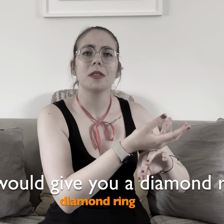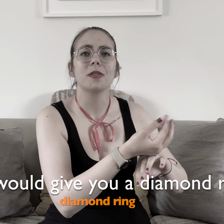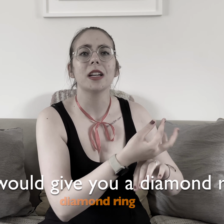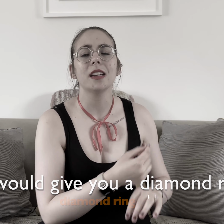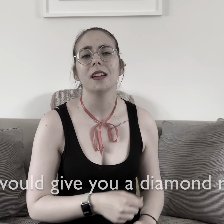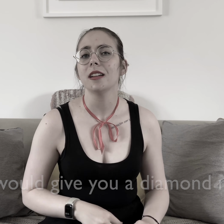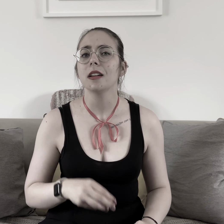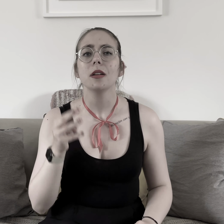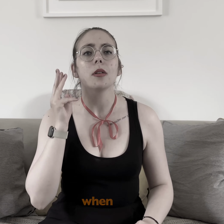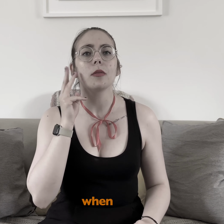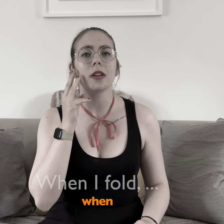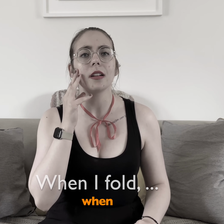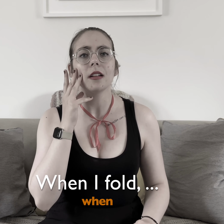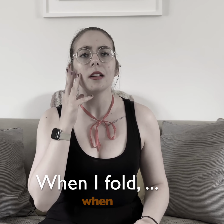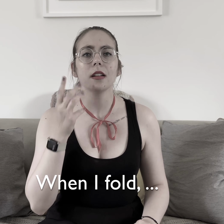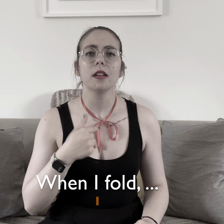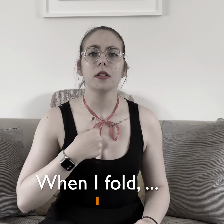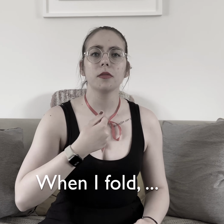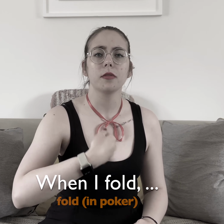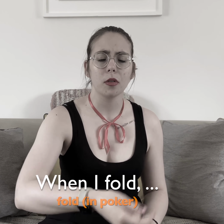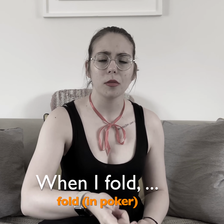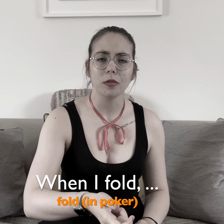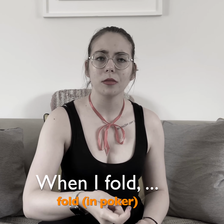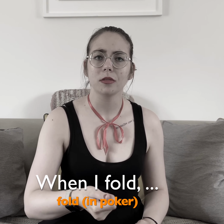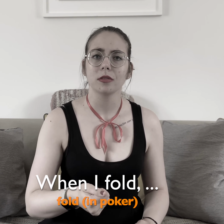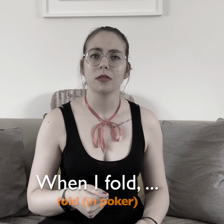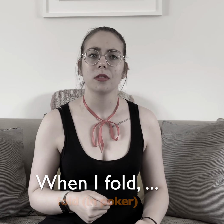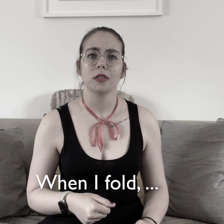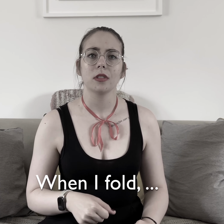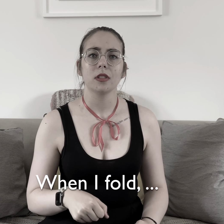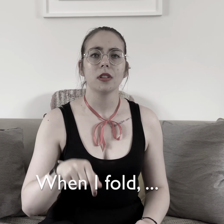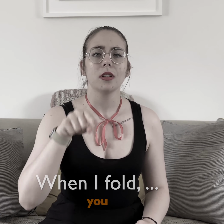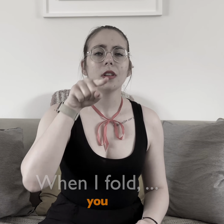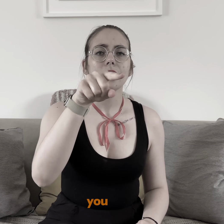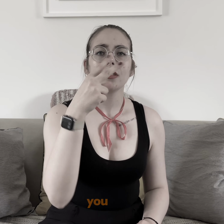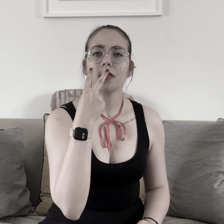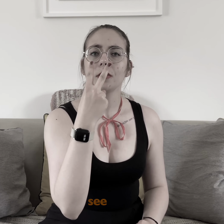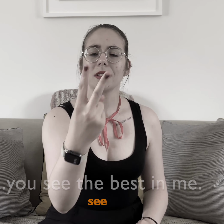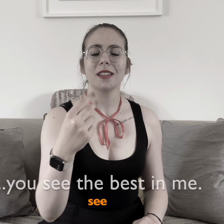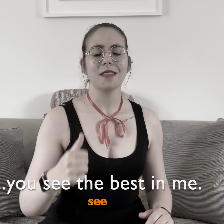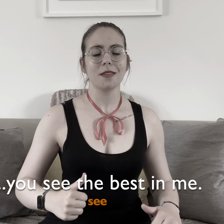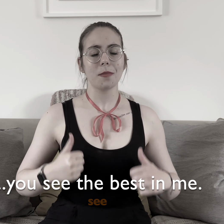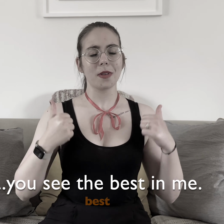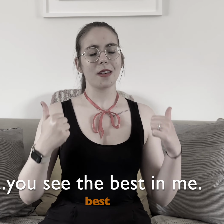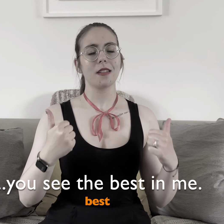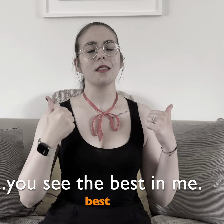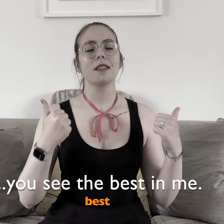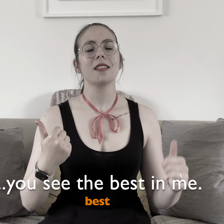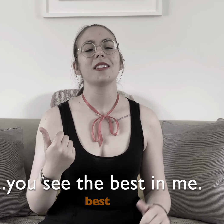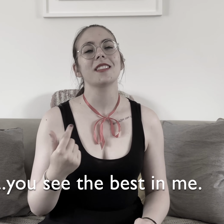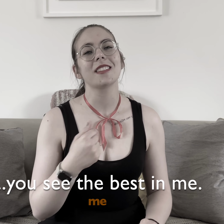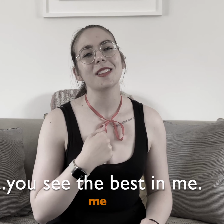is Checked I fall You saw the best in